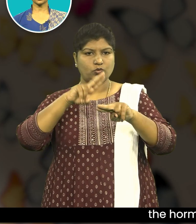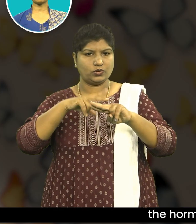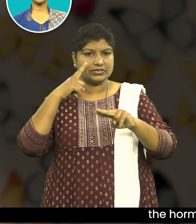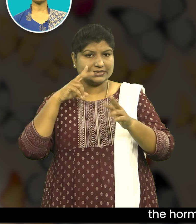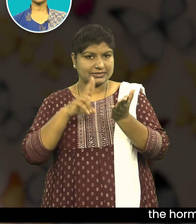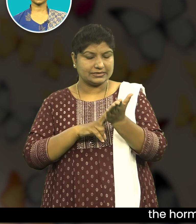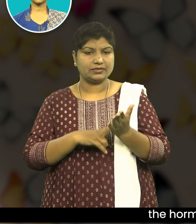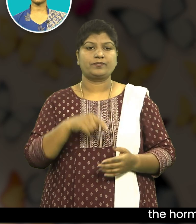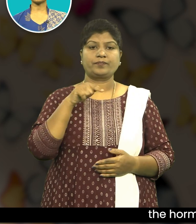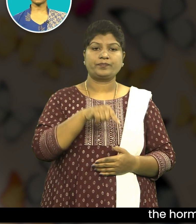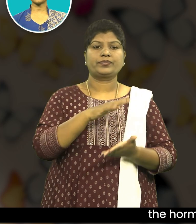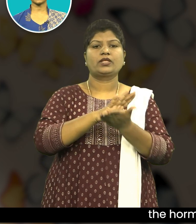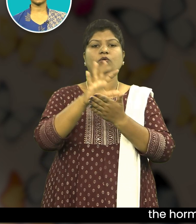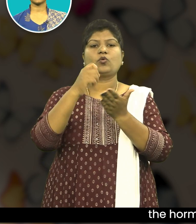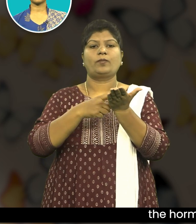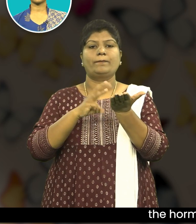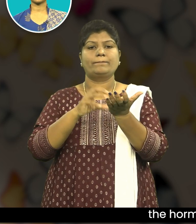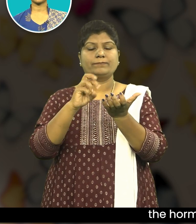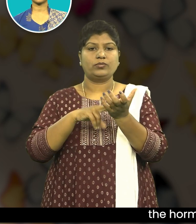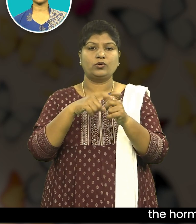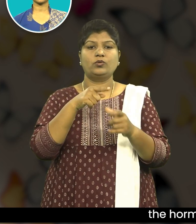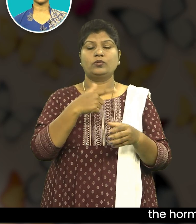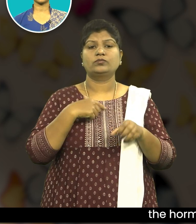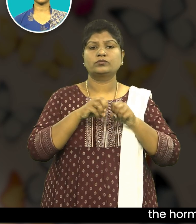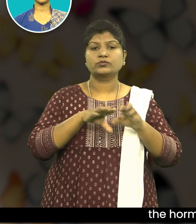the hormone produced by thyroid.